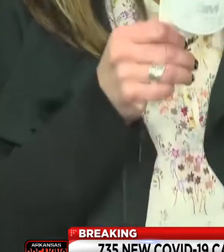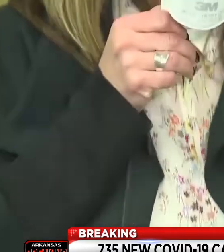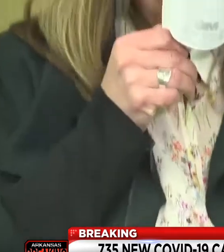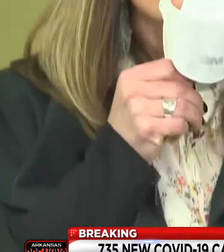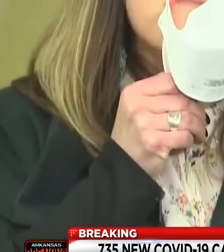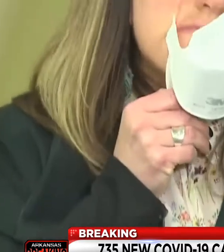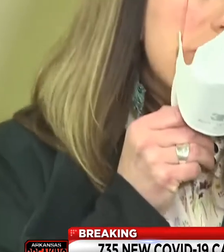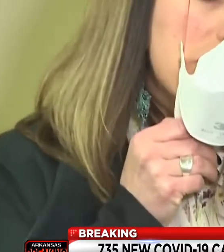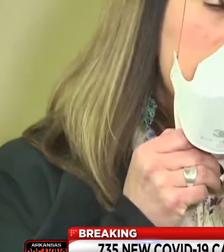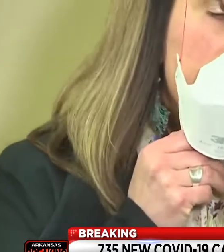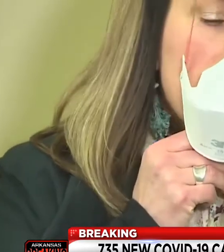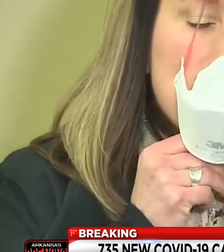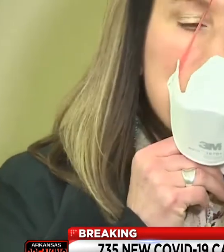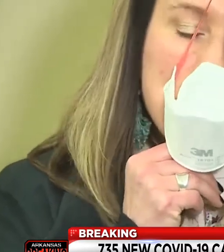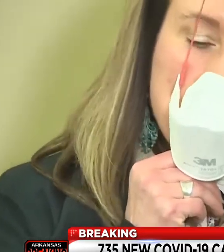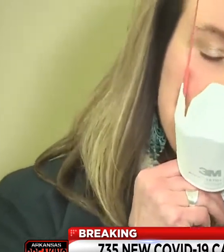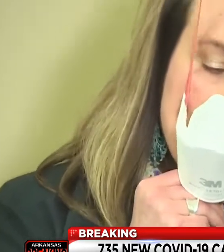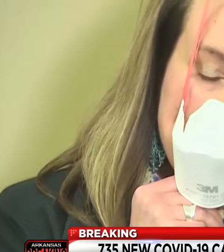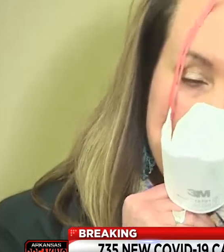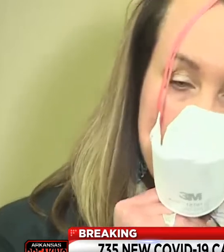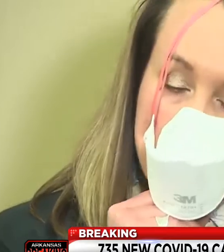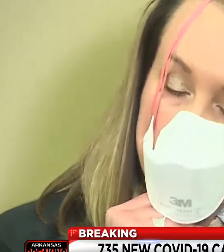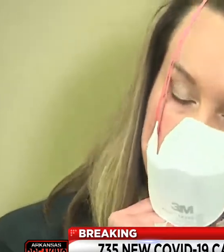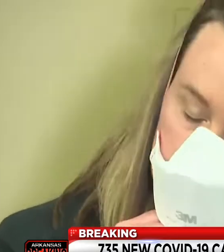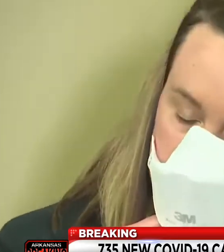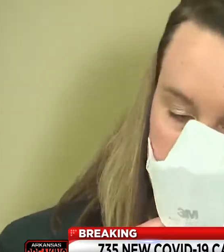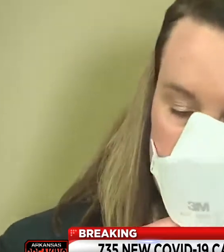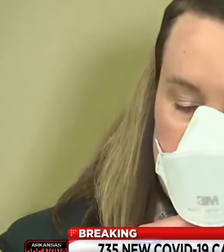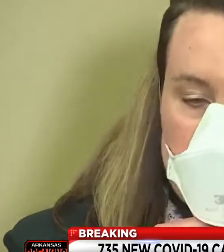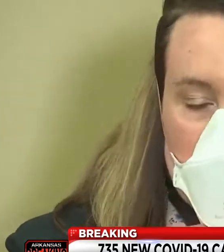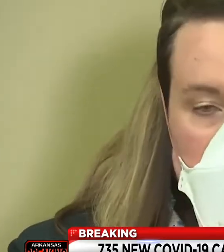state's total active cases to